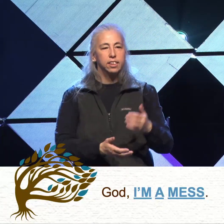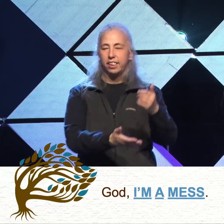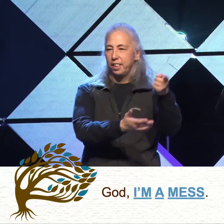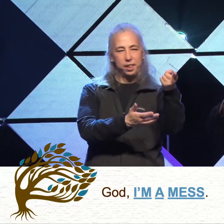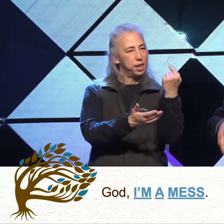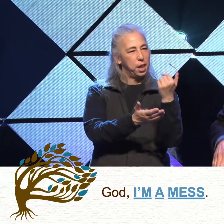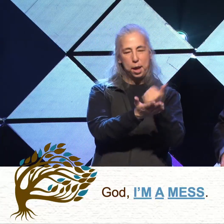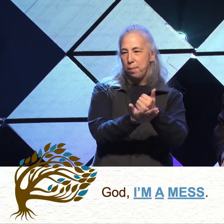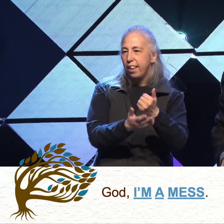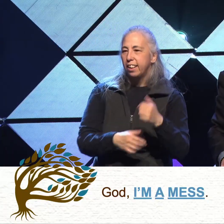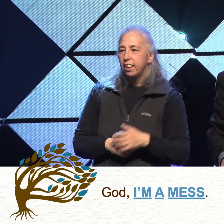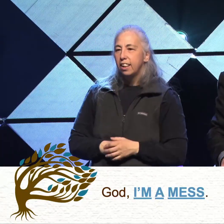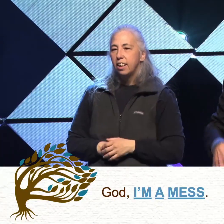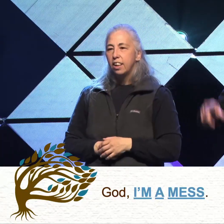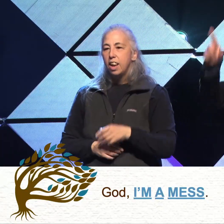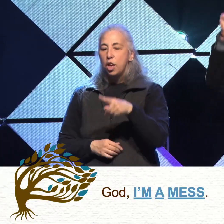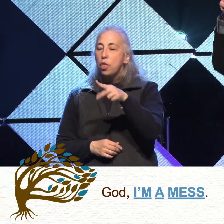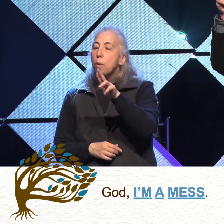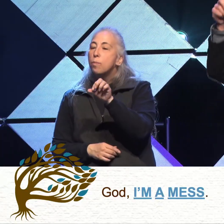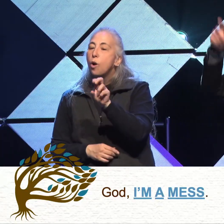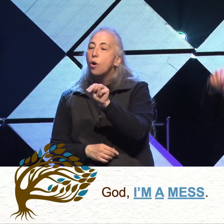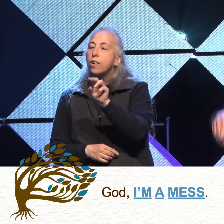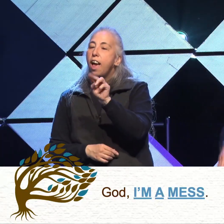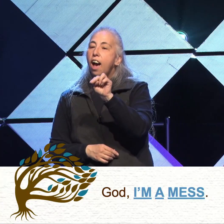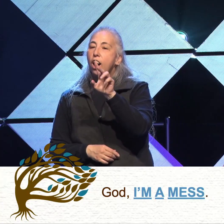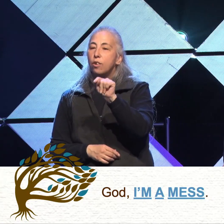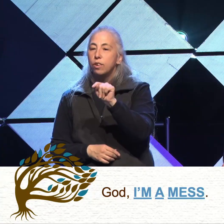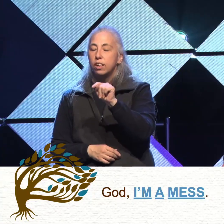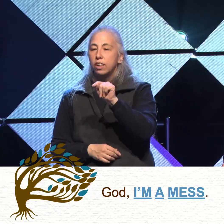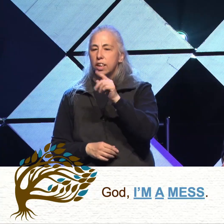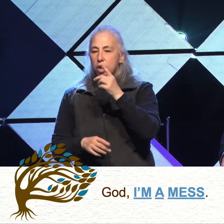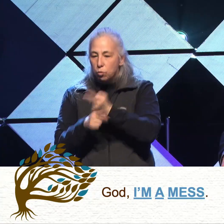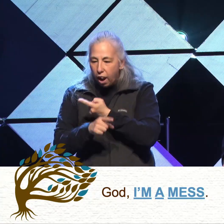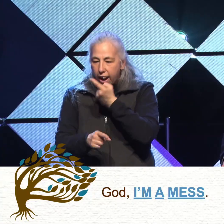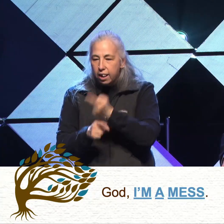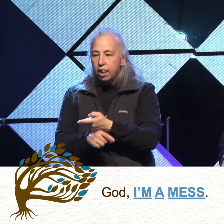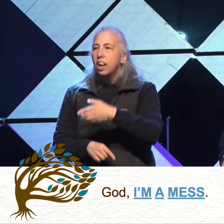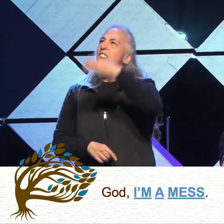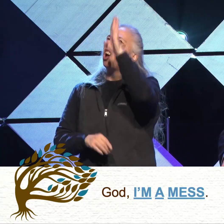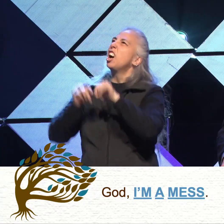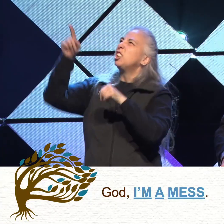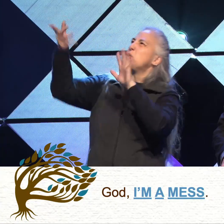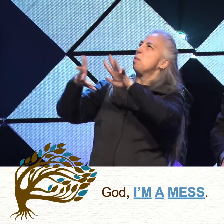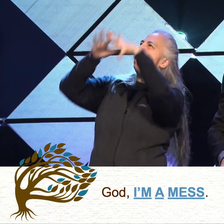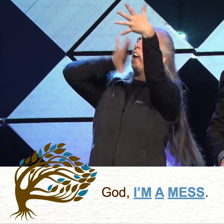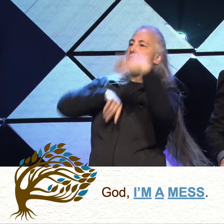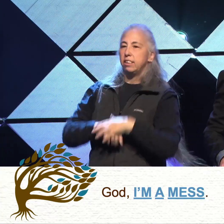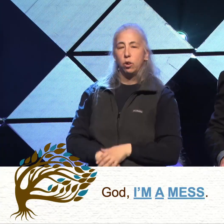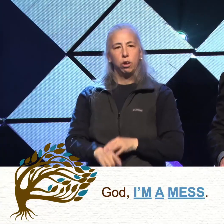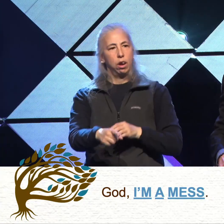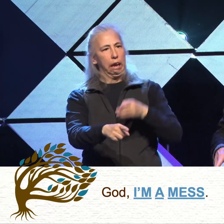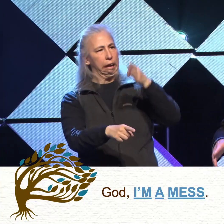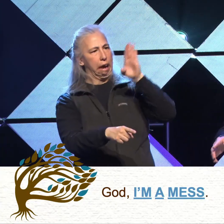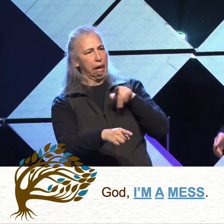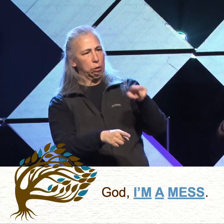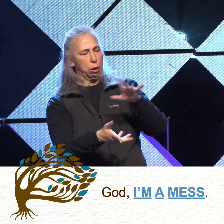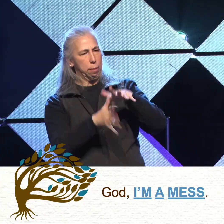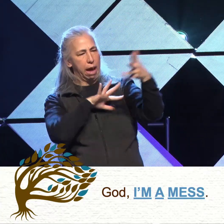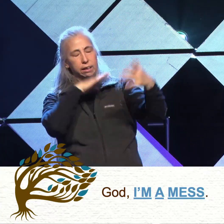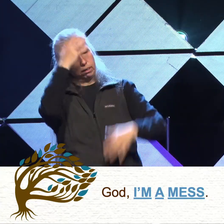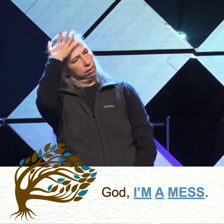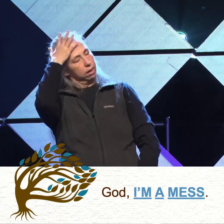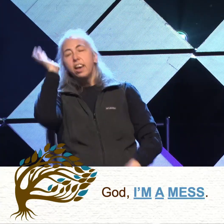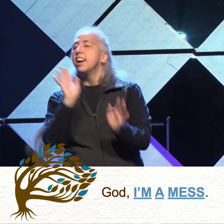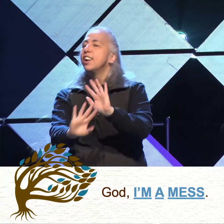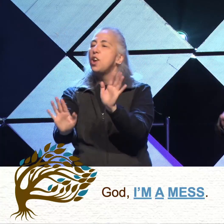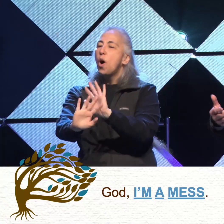get the pronoun right. You don't go, God, you're a mess. No. Or don't look at somebody, God, you are a mess. No, this